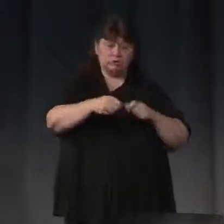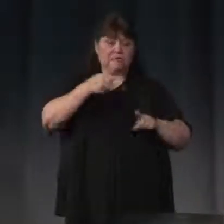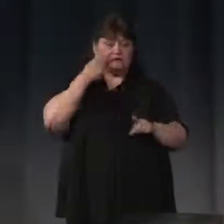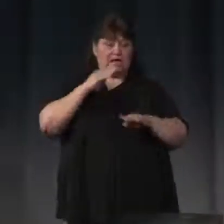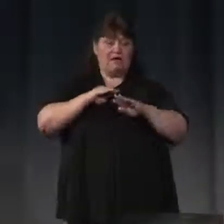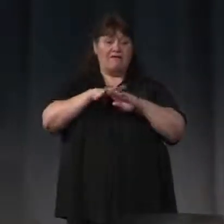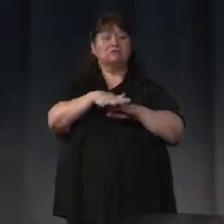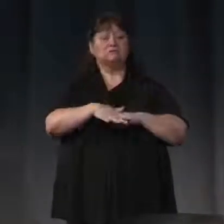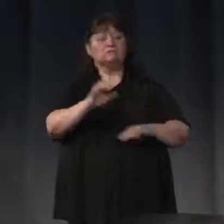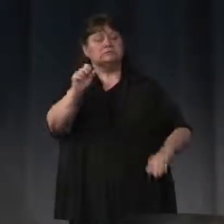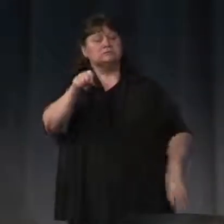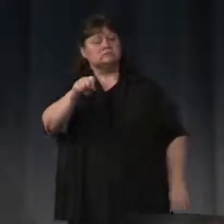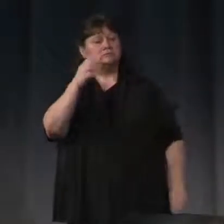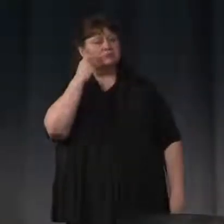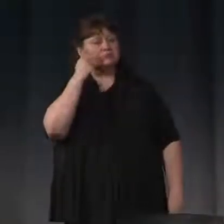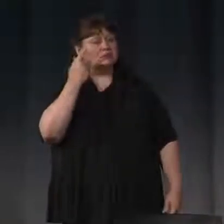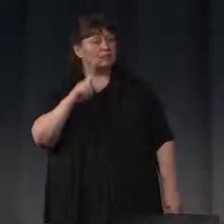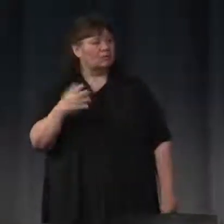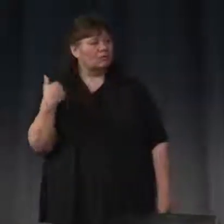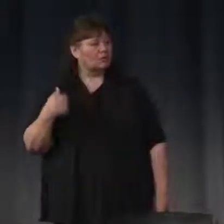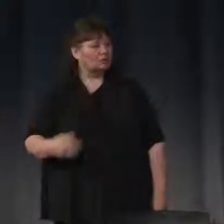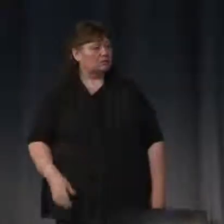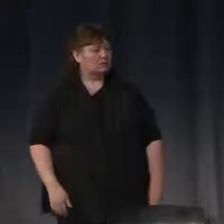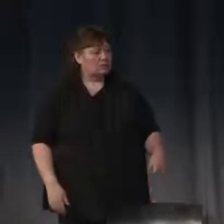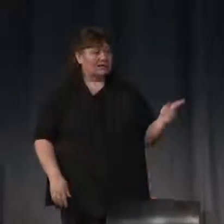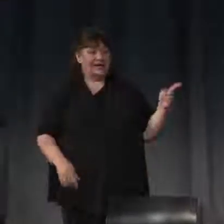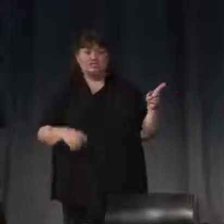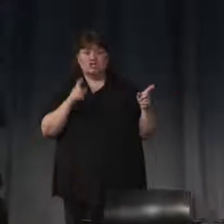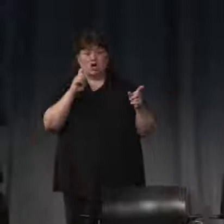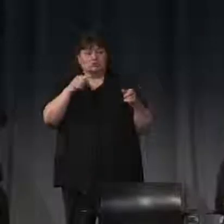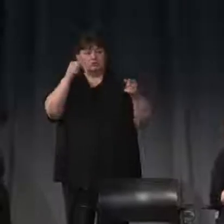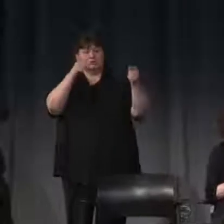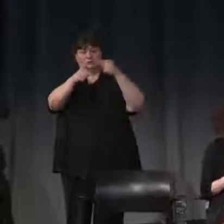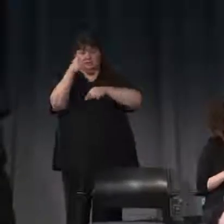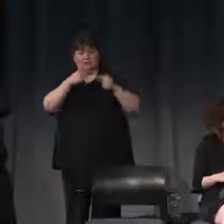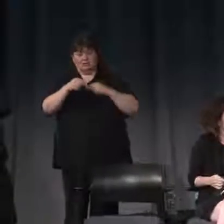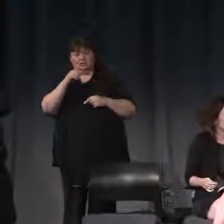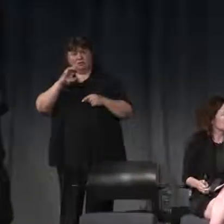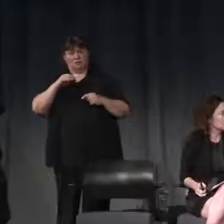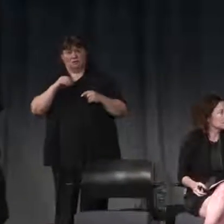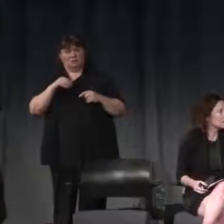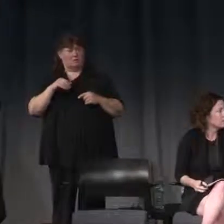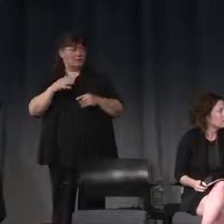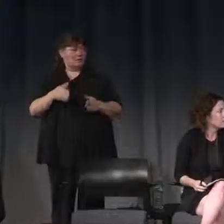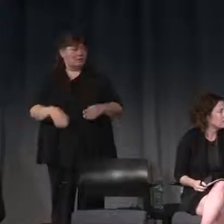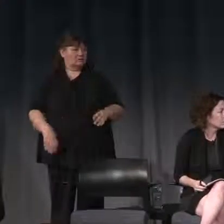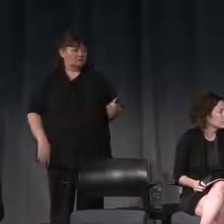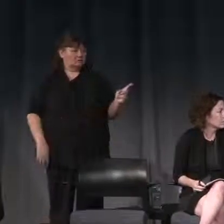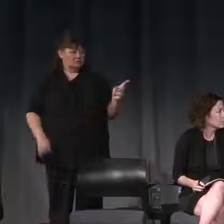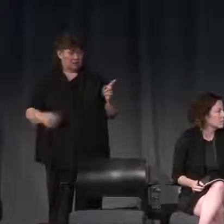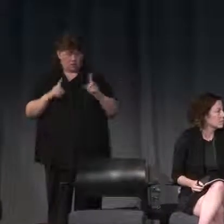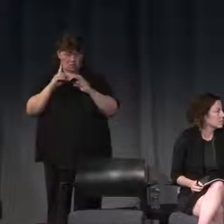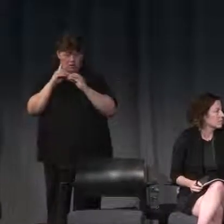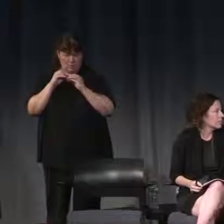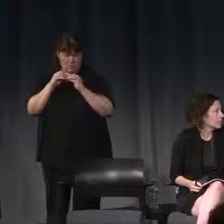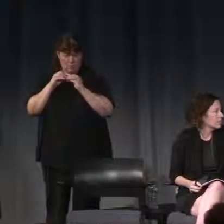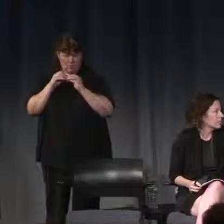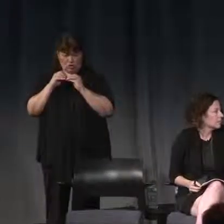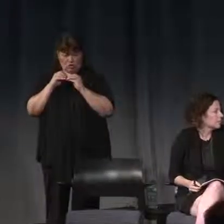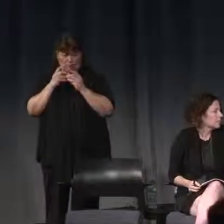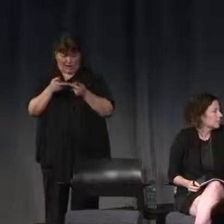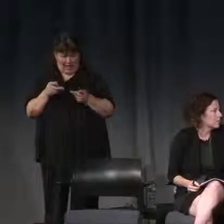effects are. Yeah. Well, it's very difficult to do it reversibly, right? That's what's different. Yeah. can I add one other site that we might